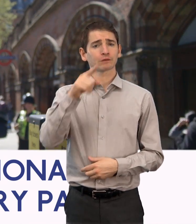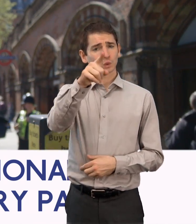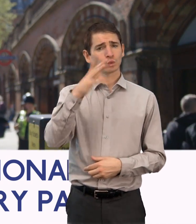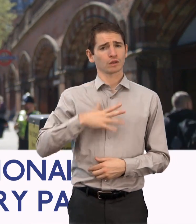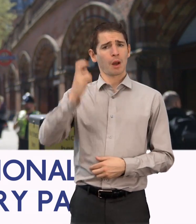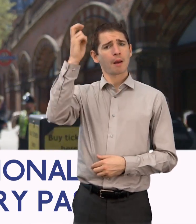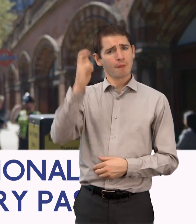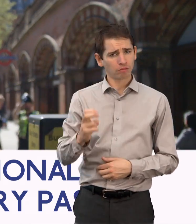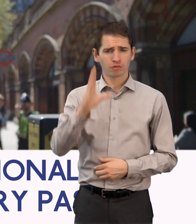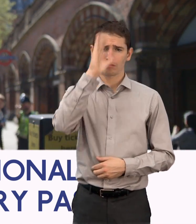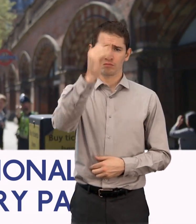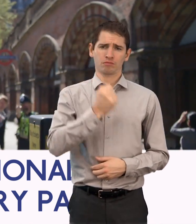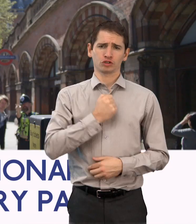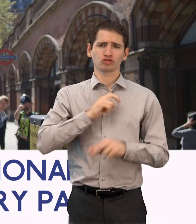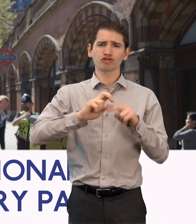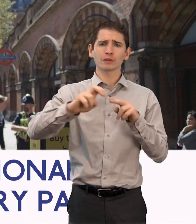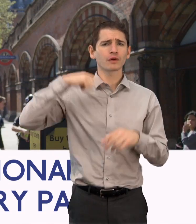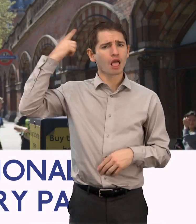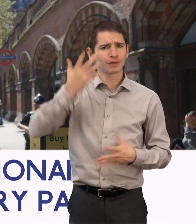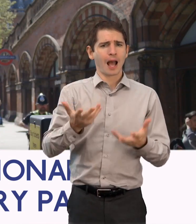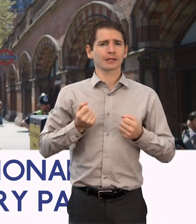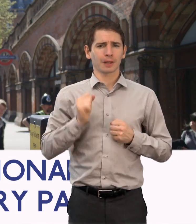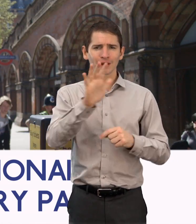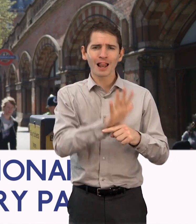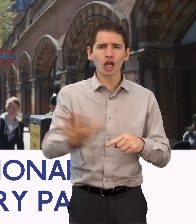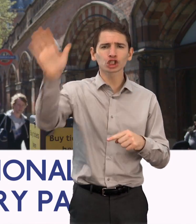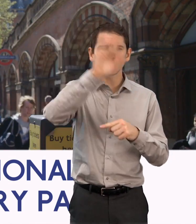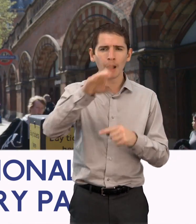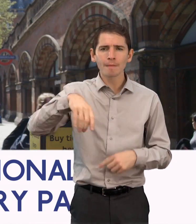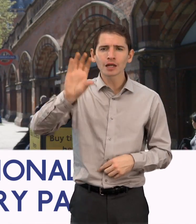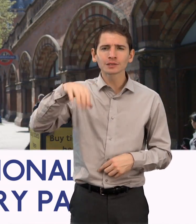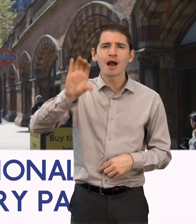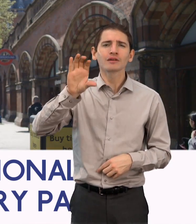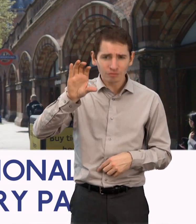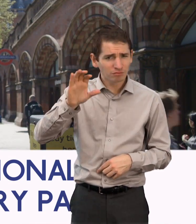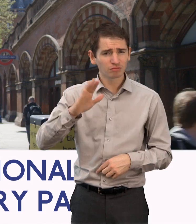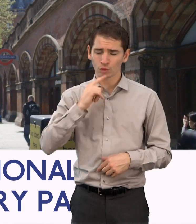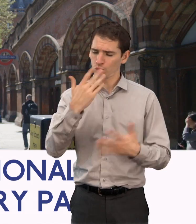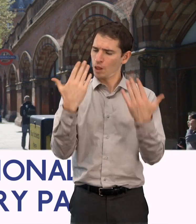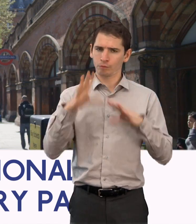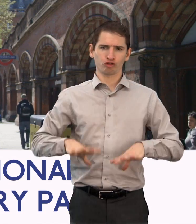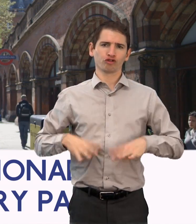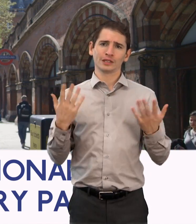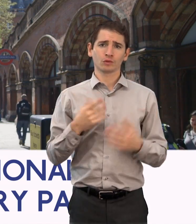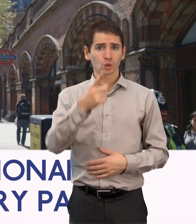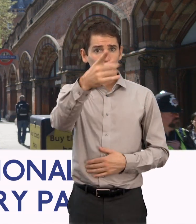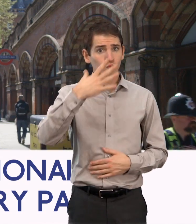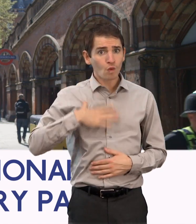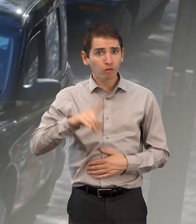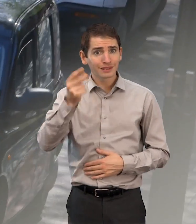by bus, be assured that TfL accepts the National Concessionary Bus Pass on all of its bus